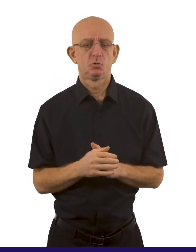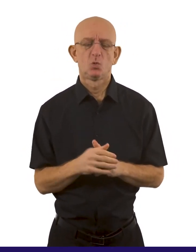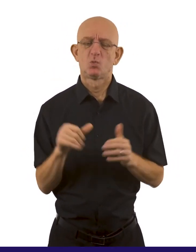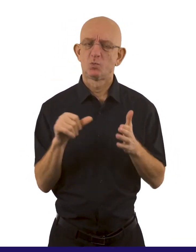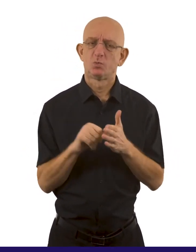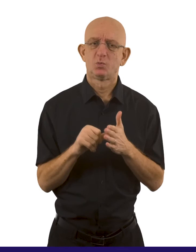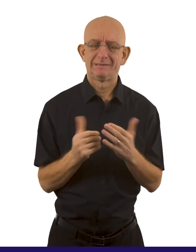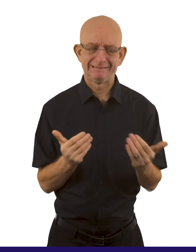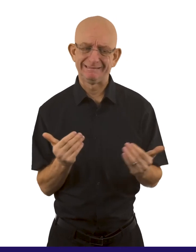quite difficult,